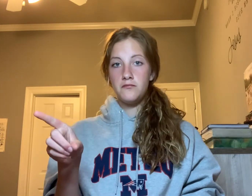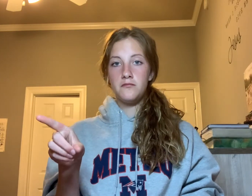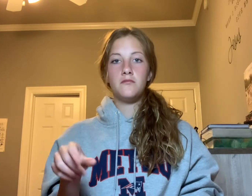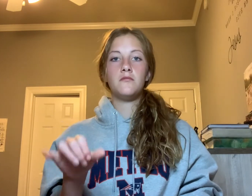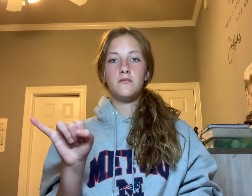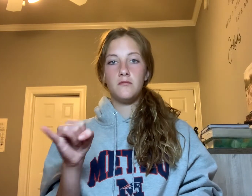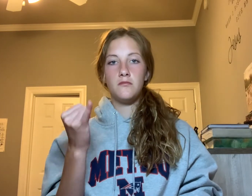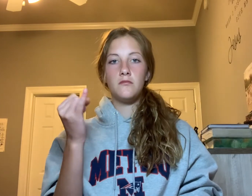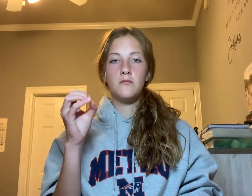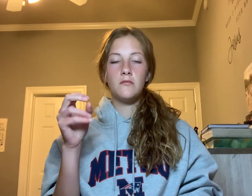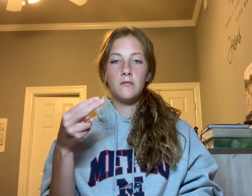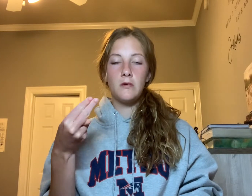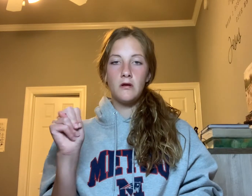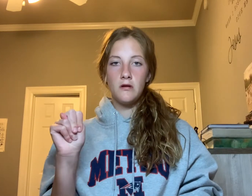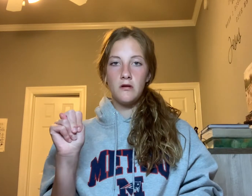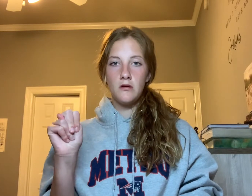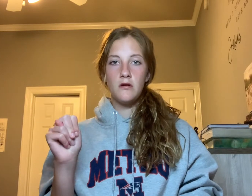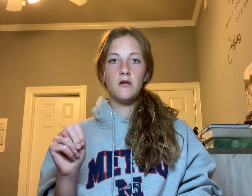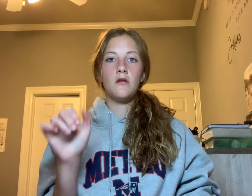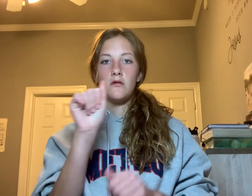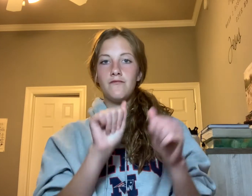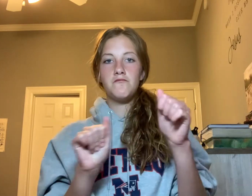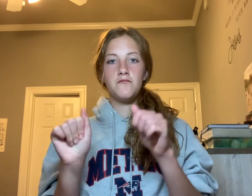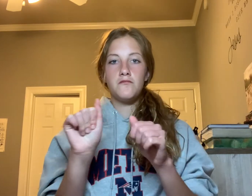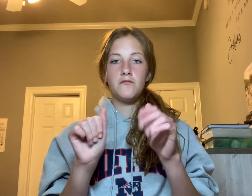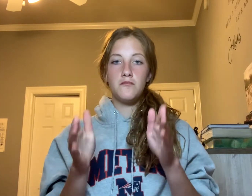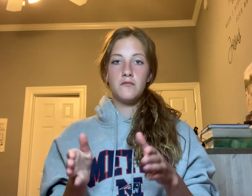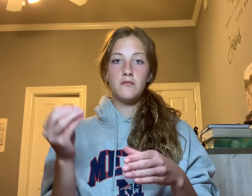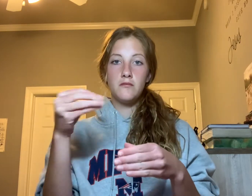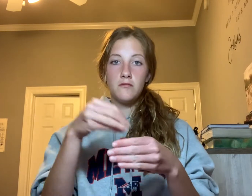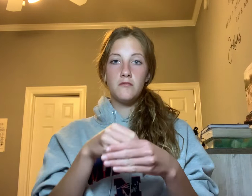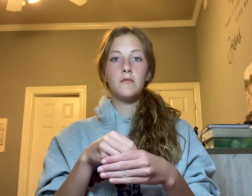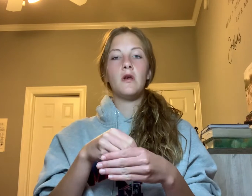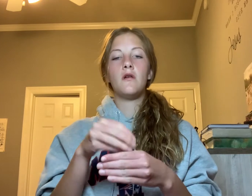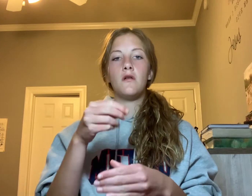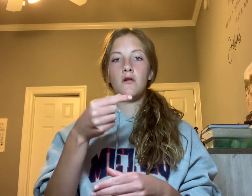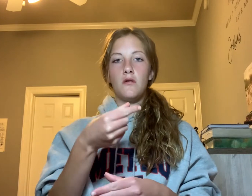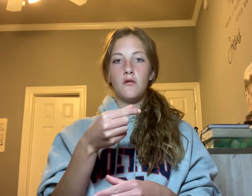He is also an actor in the film The Quiet Place.